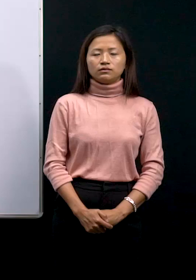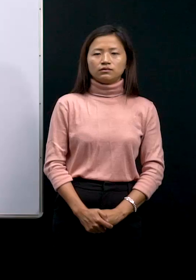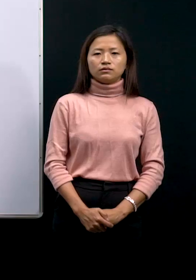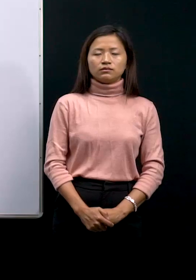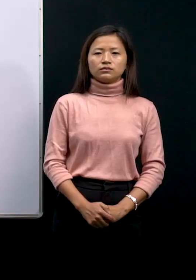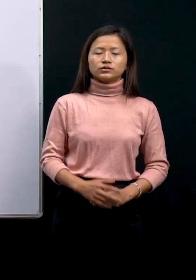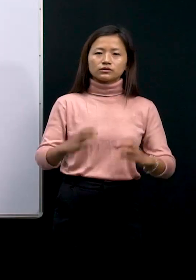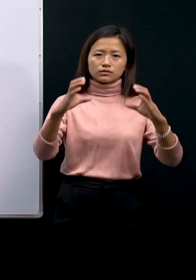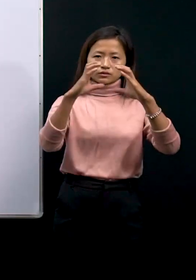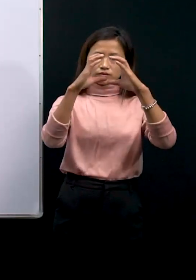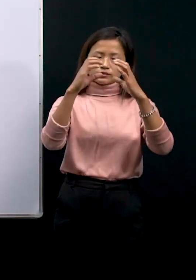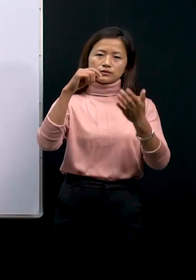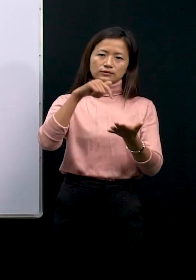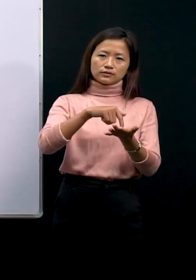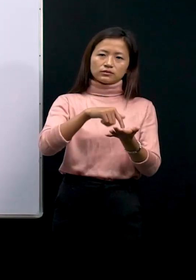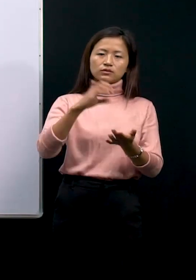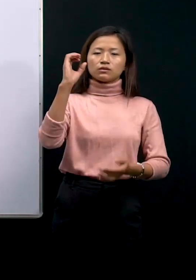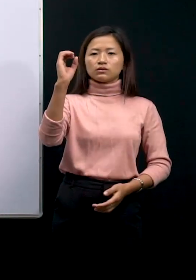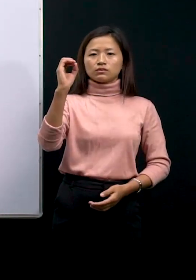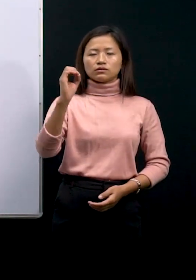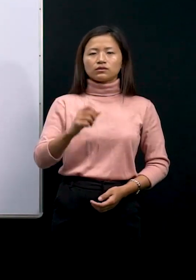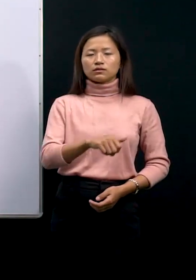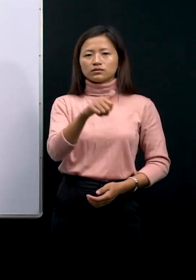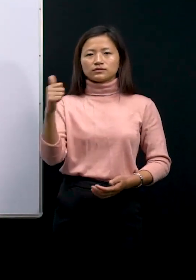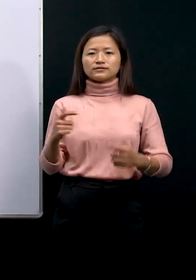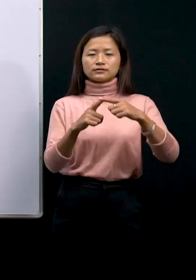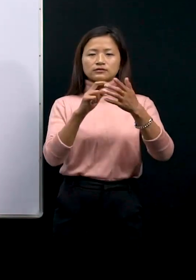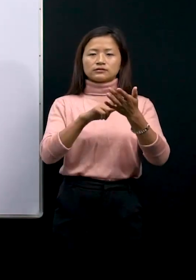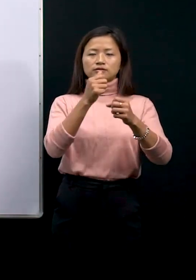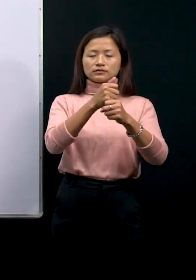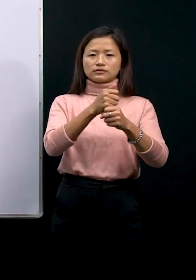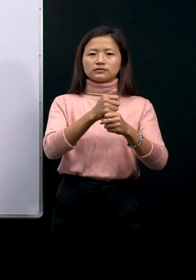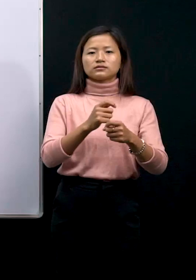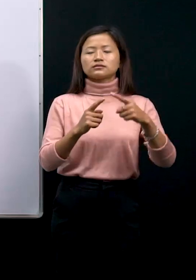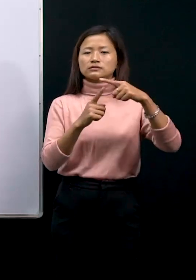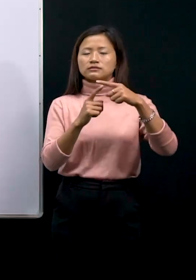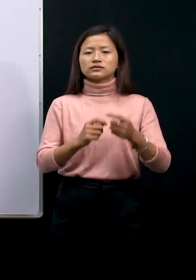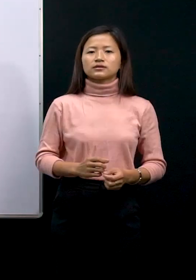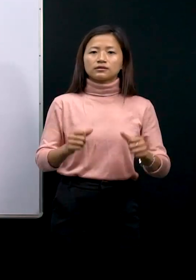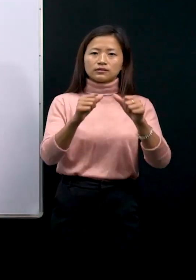To a circle with the center O. Another tangent AB.